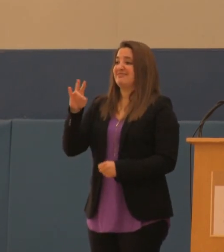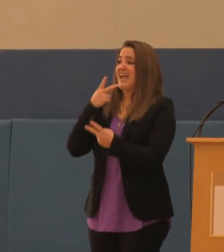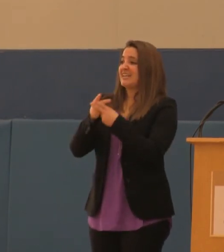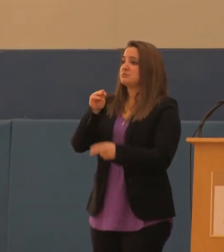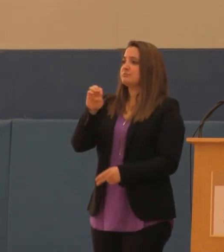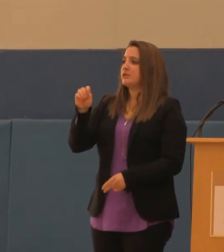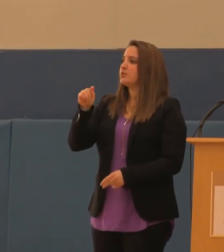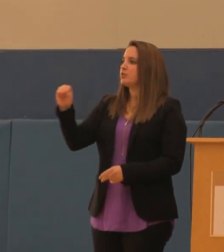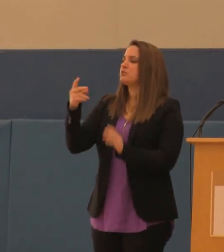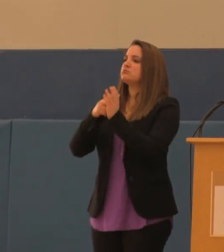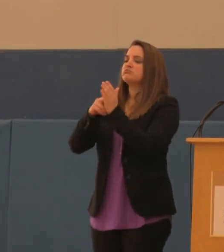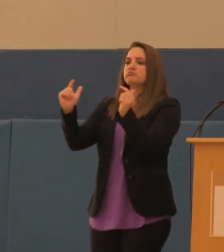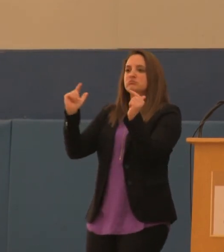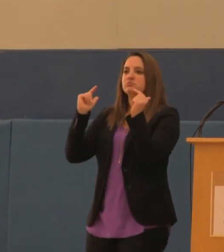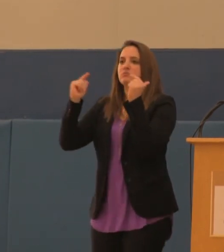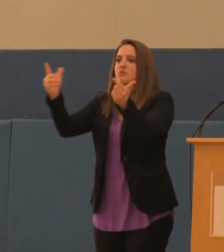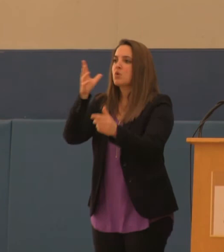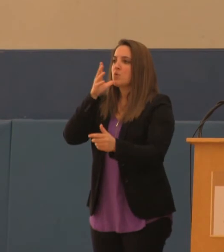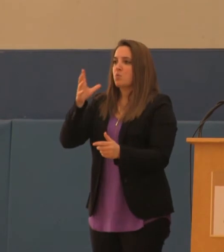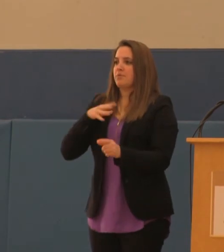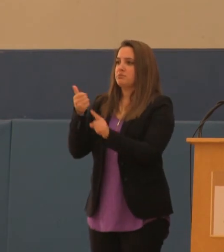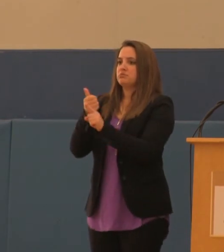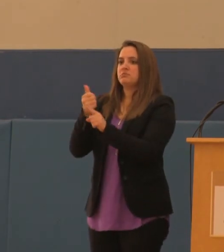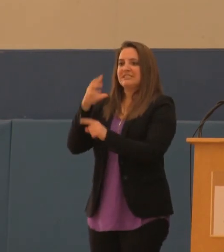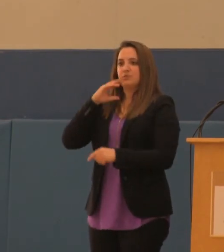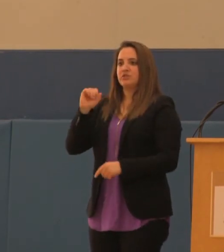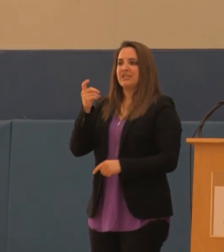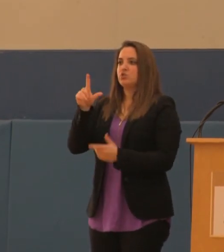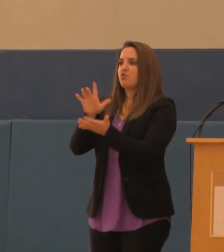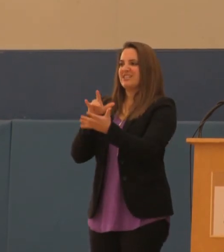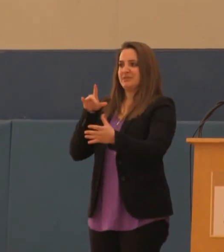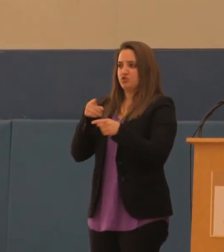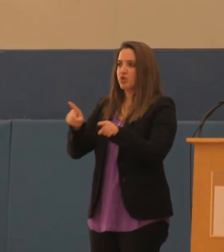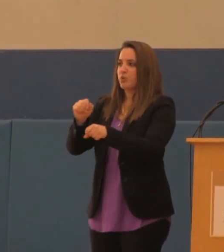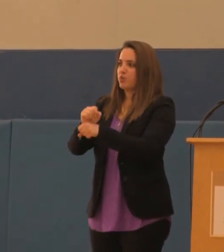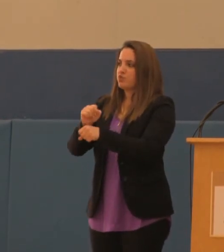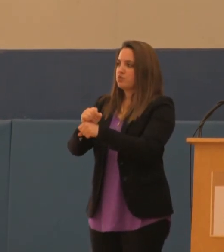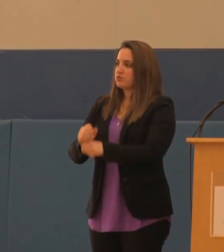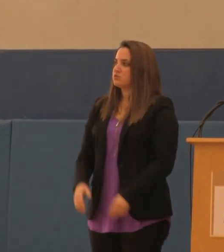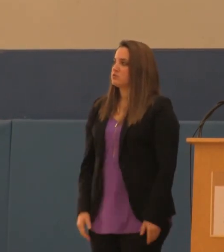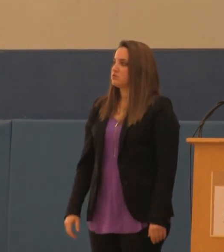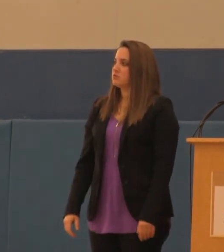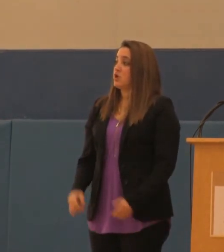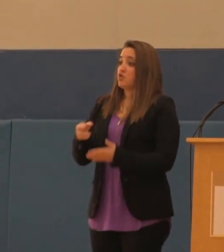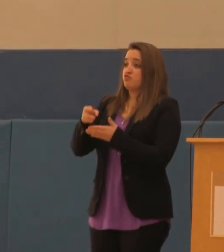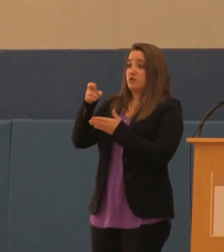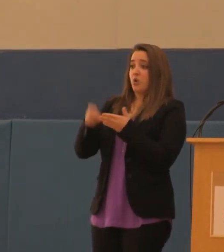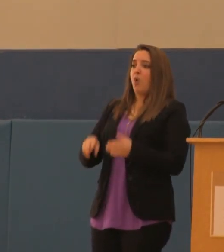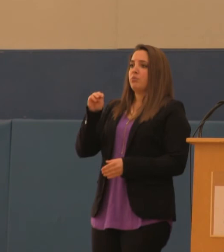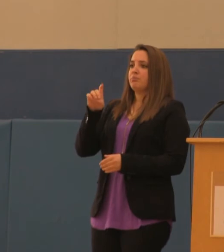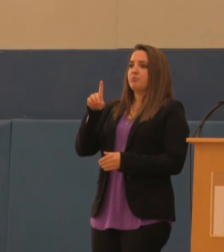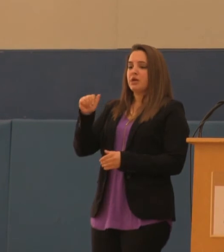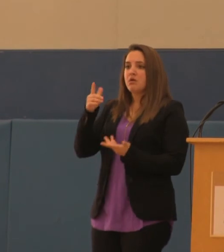given voice to the long-standing prevalence of sexual harassment in the workplace. As a result, the mainstream press has also given